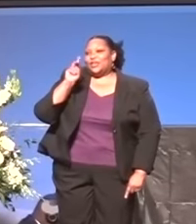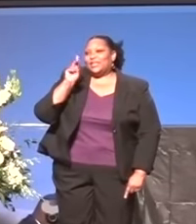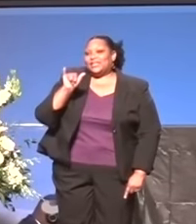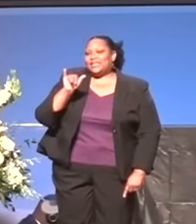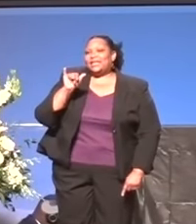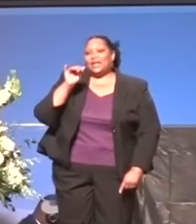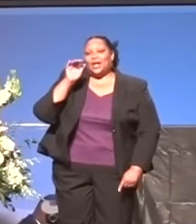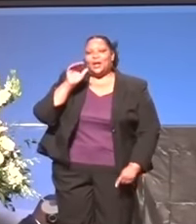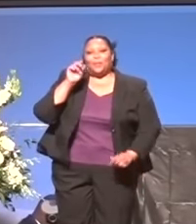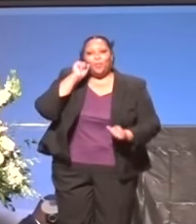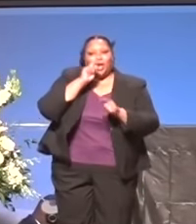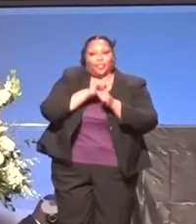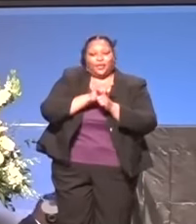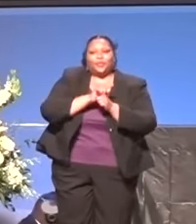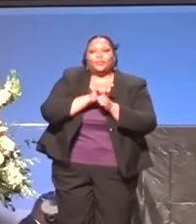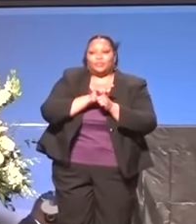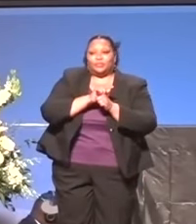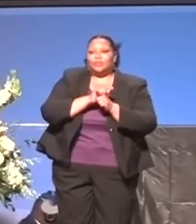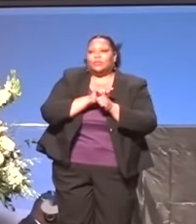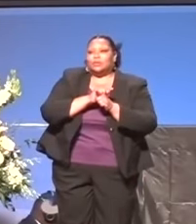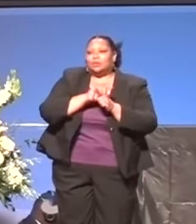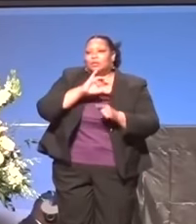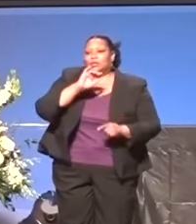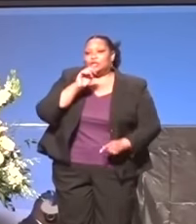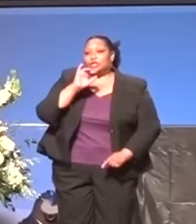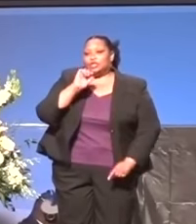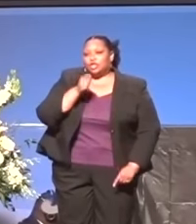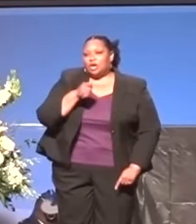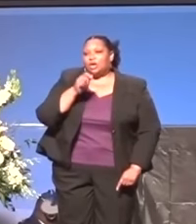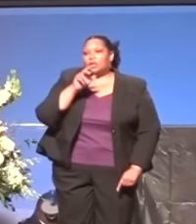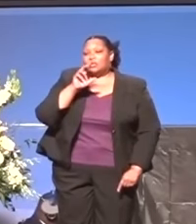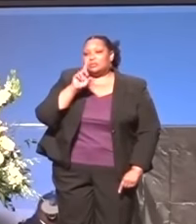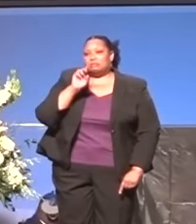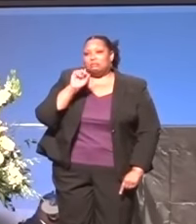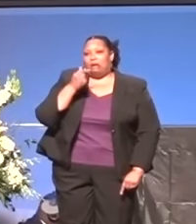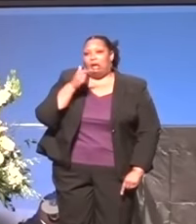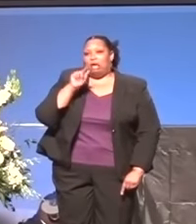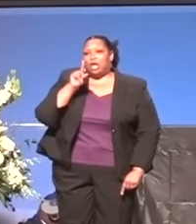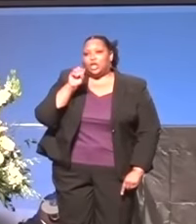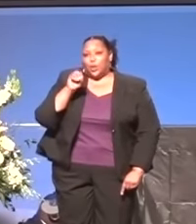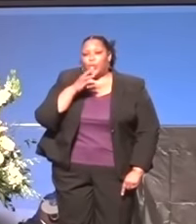to Judge Hago, the commissioners,